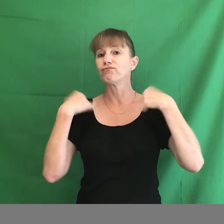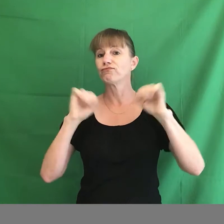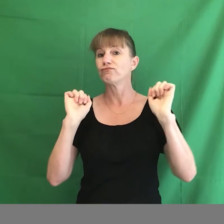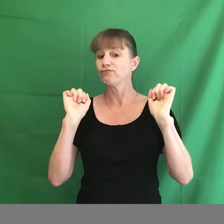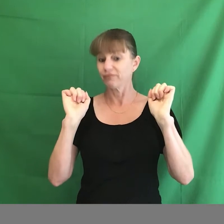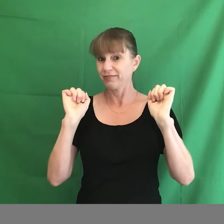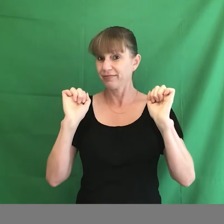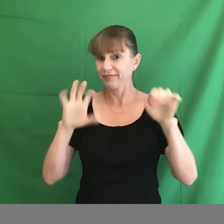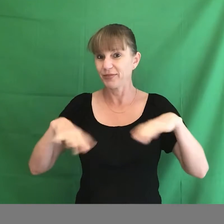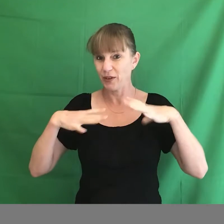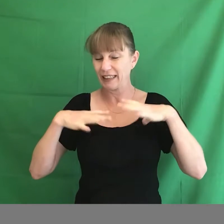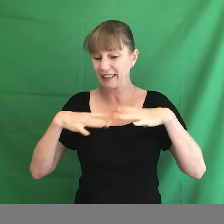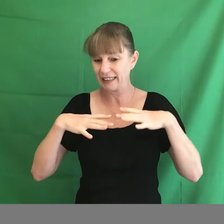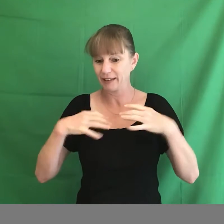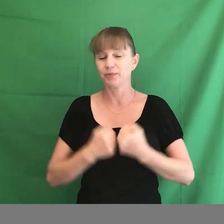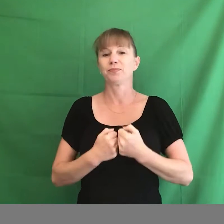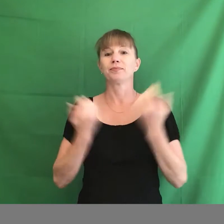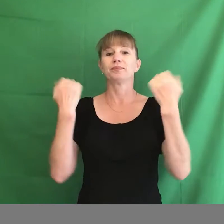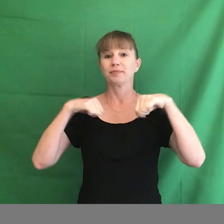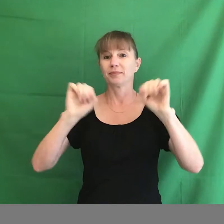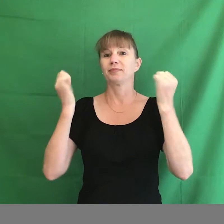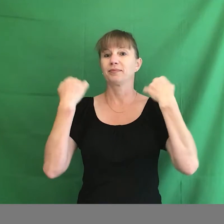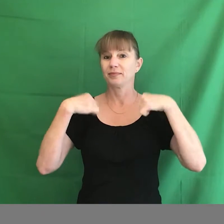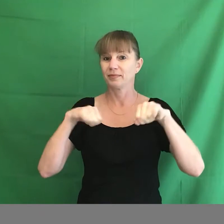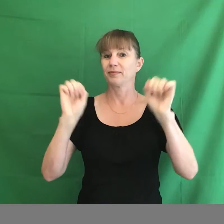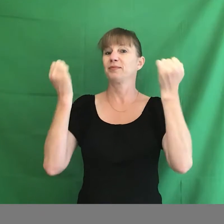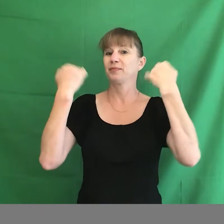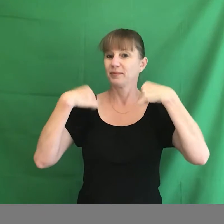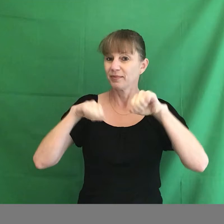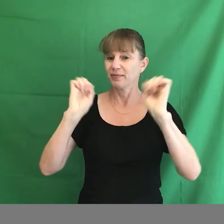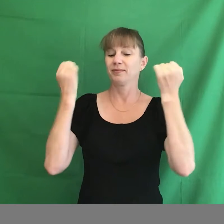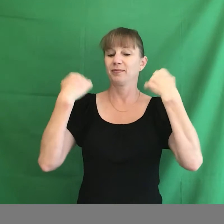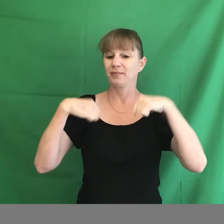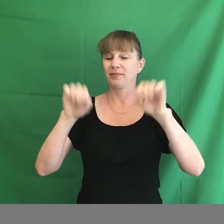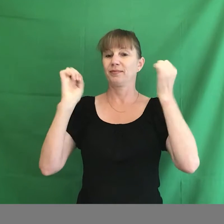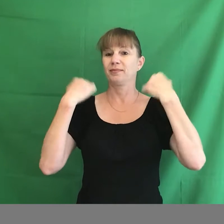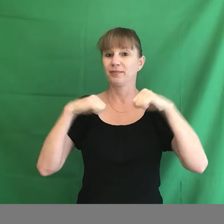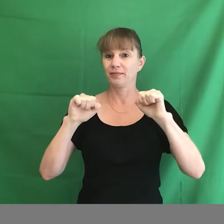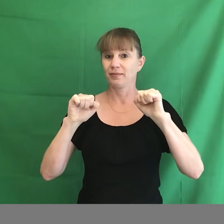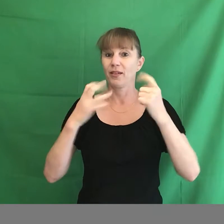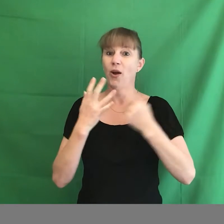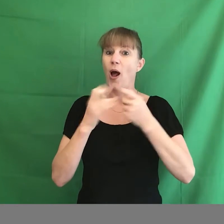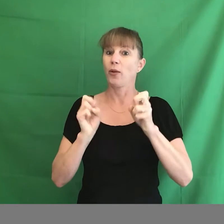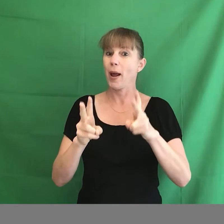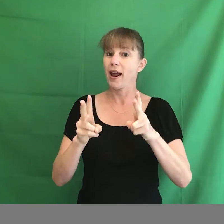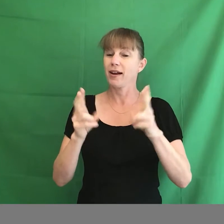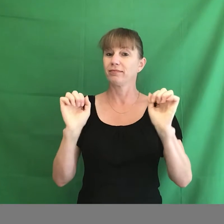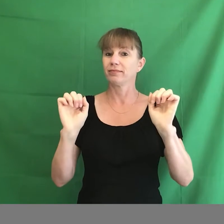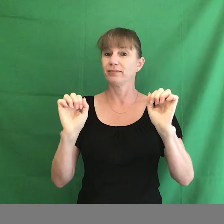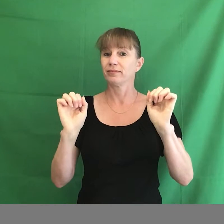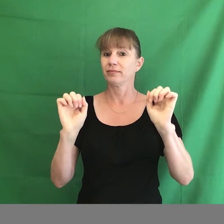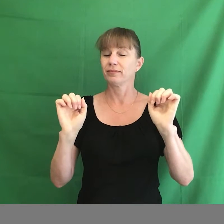mo, mu. Now let's sing it. Here we go. Mi, me, ma, mo,